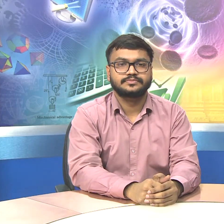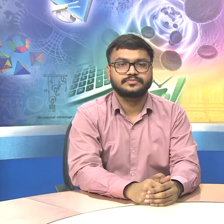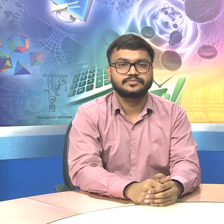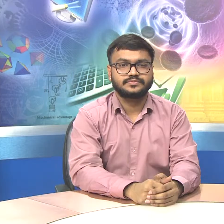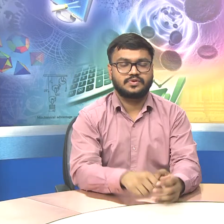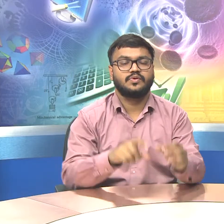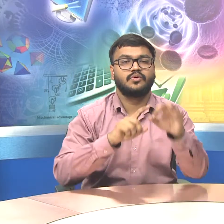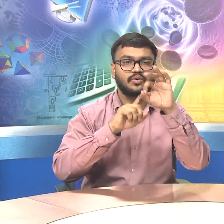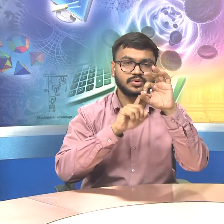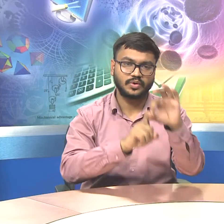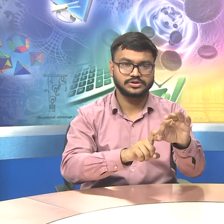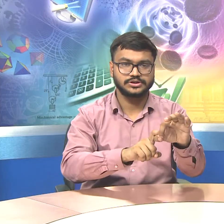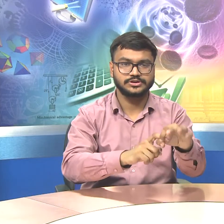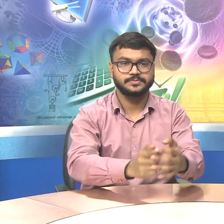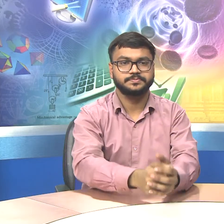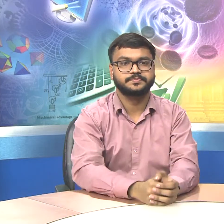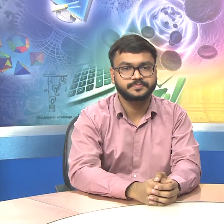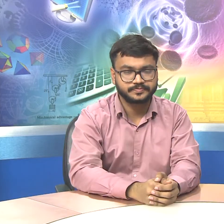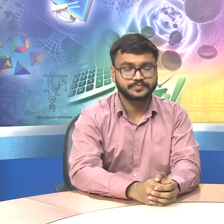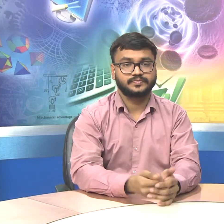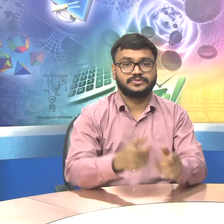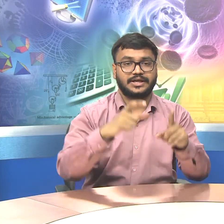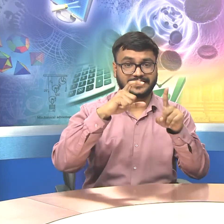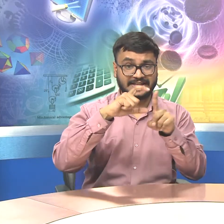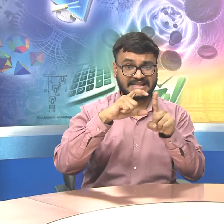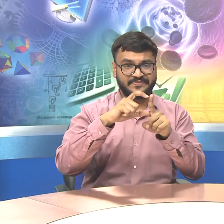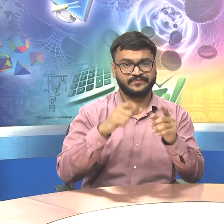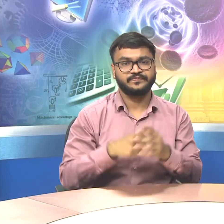And the answer is quotient sentences.